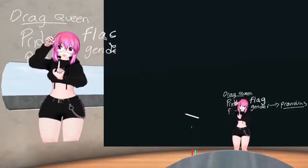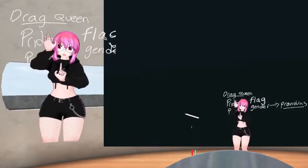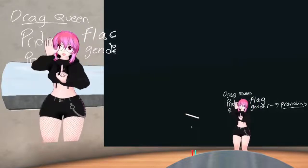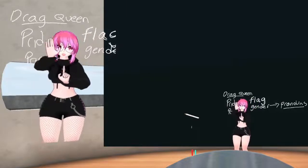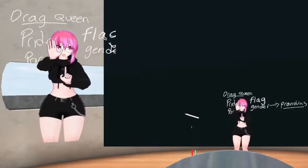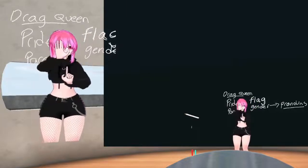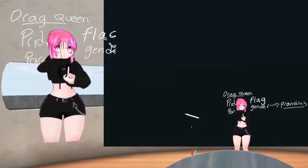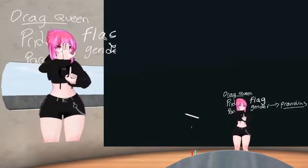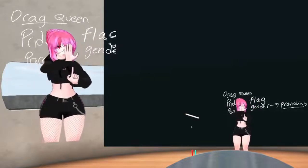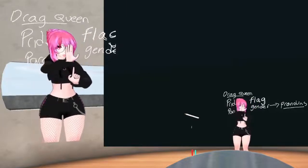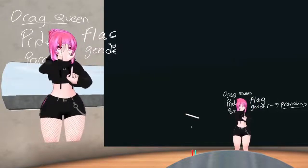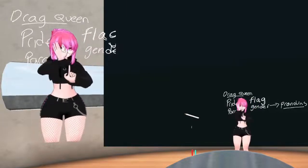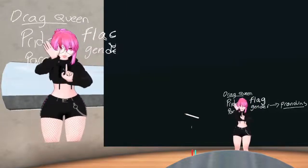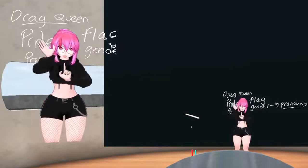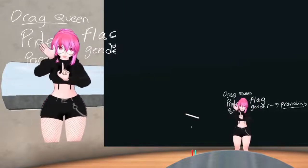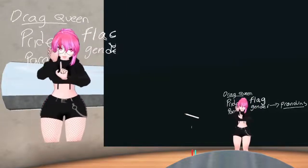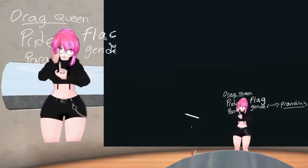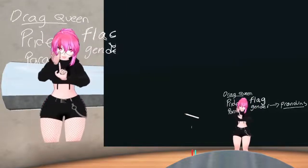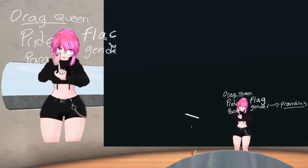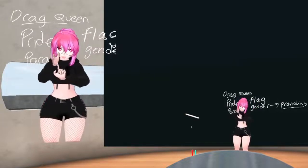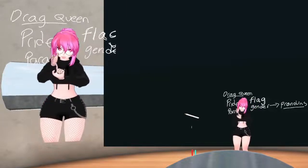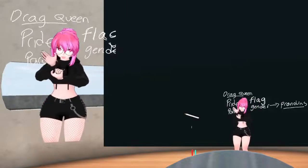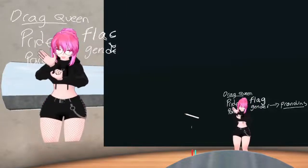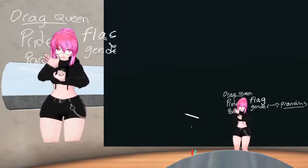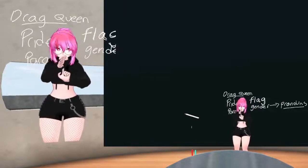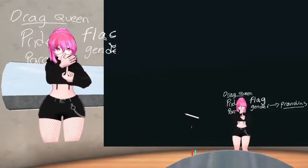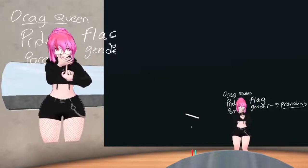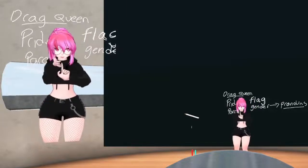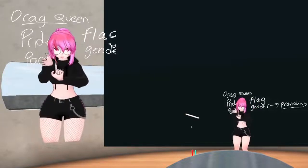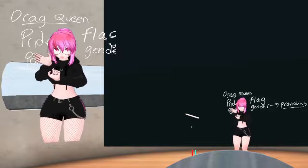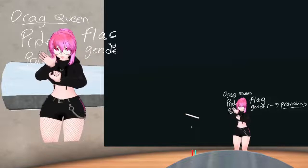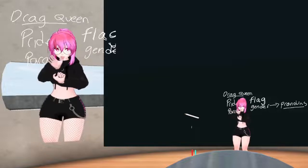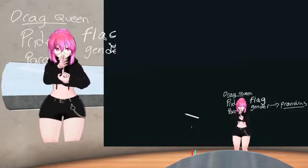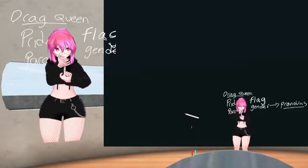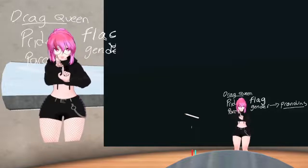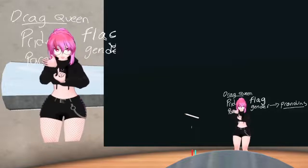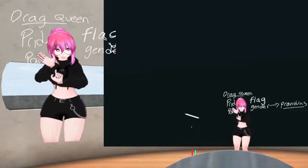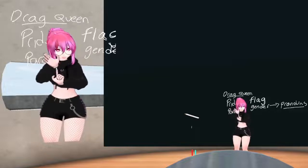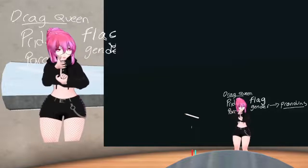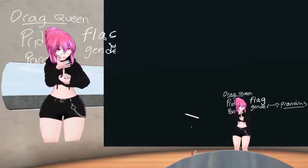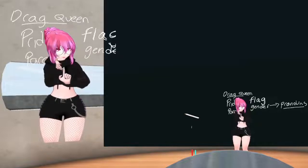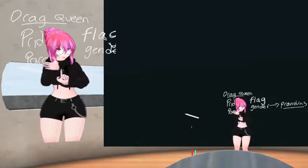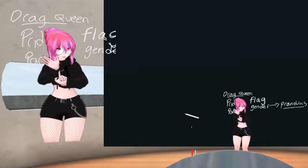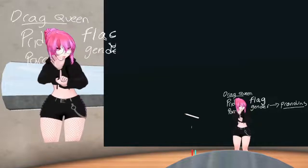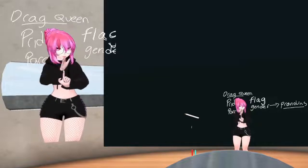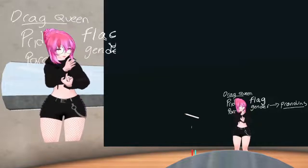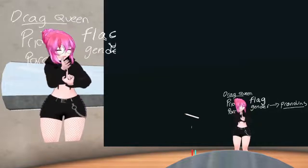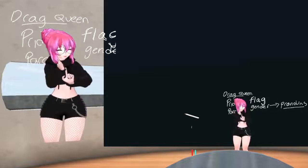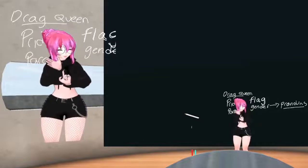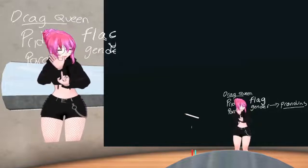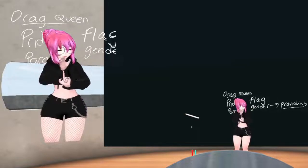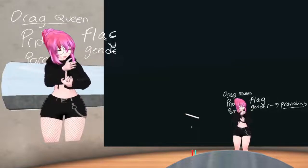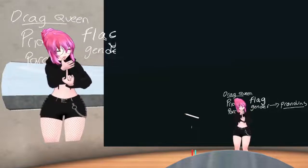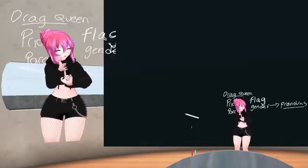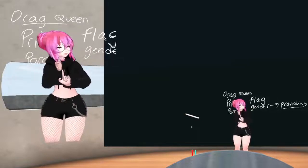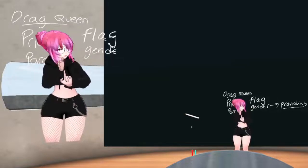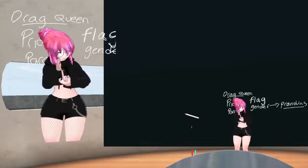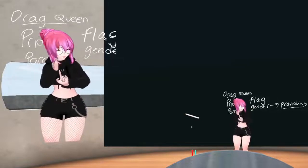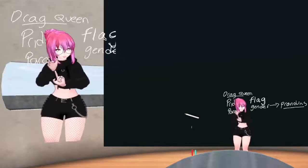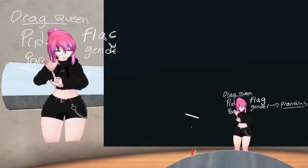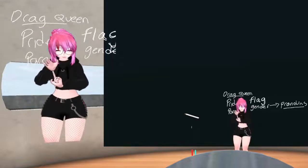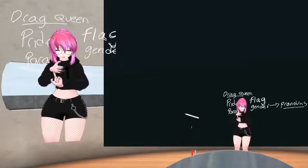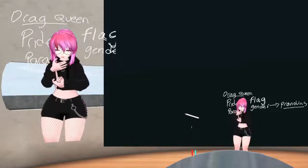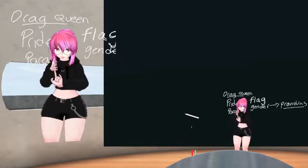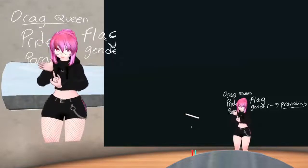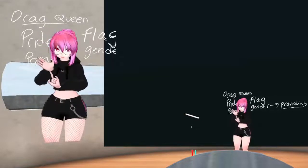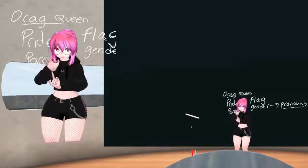flag post, and then you have the waving flag attached to the post, waving in the wind. Right.